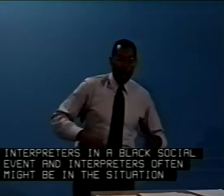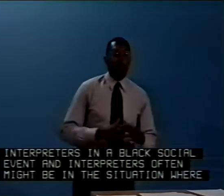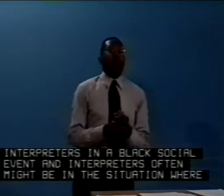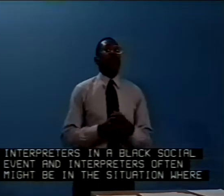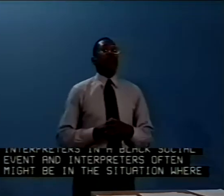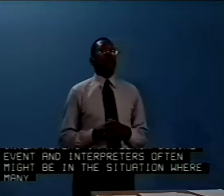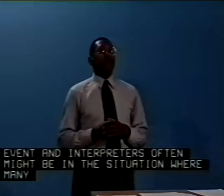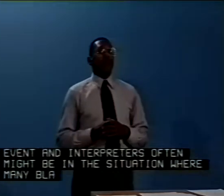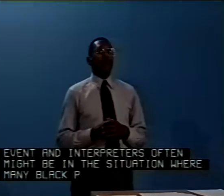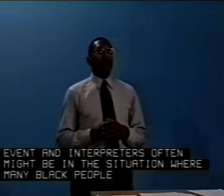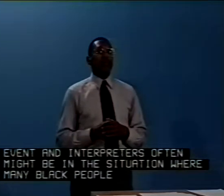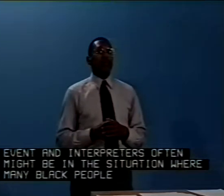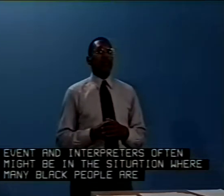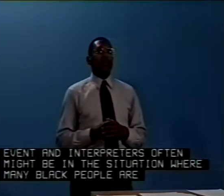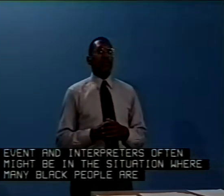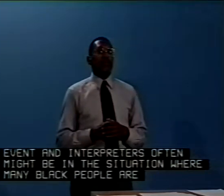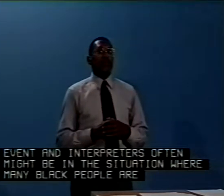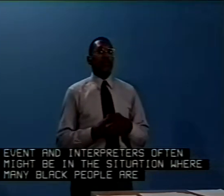cultural attire.